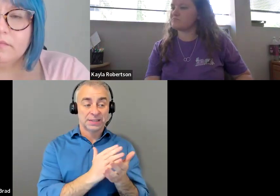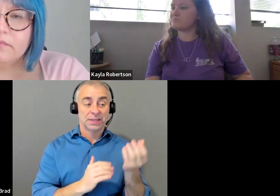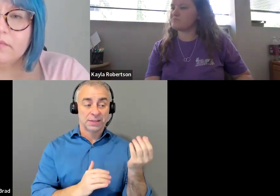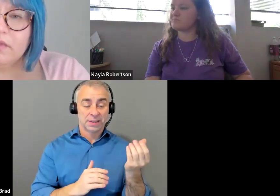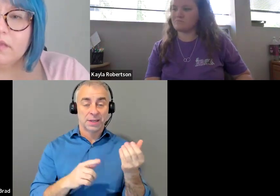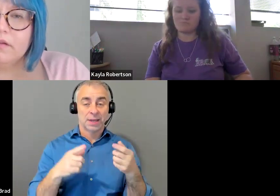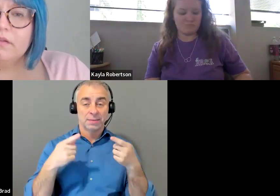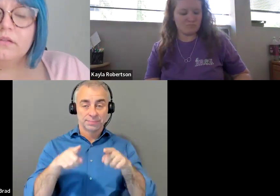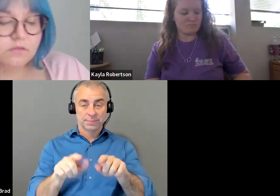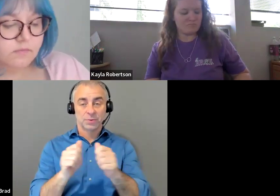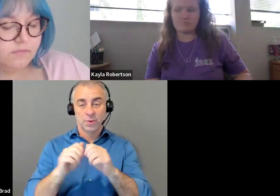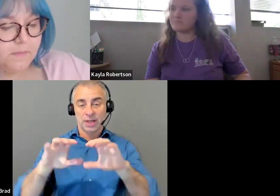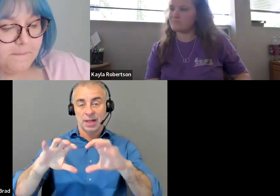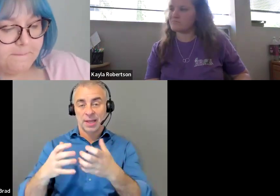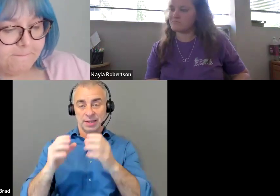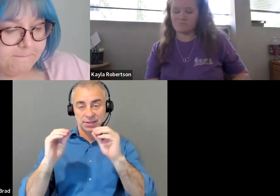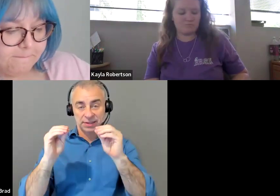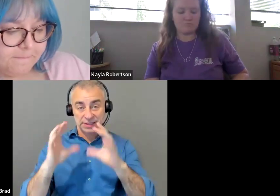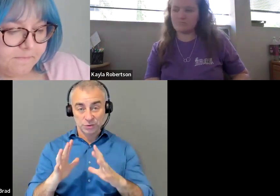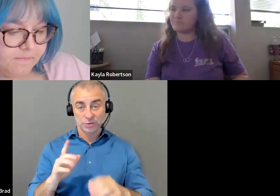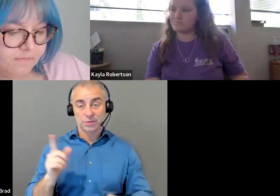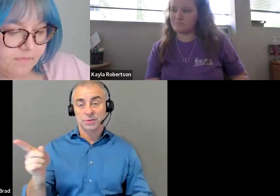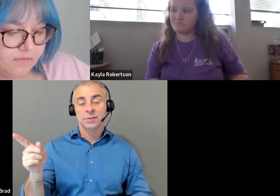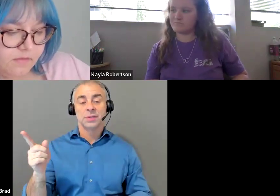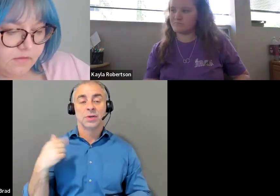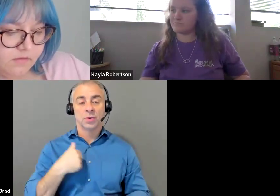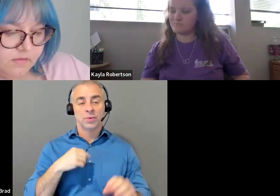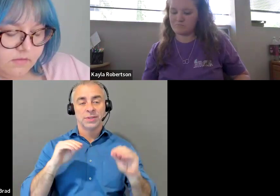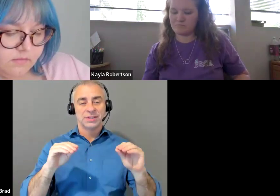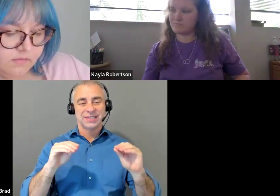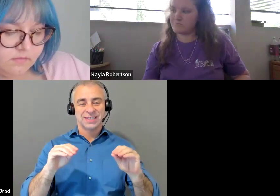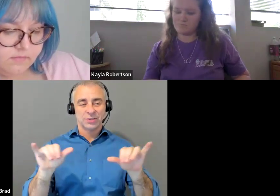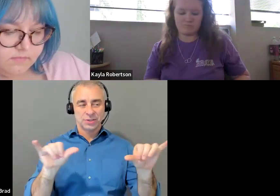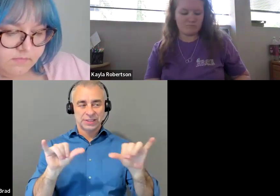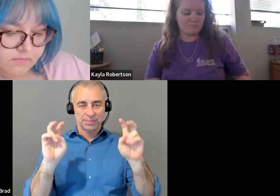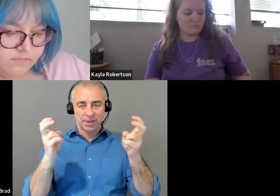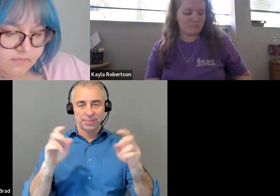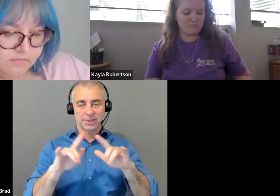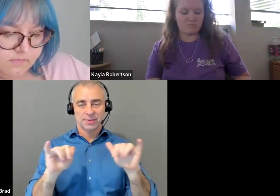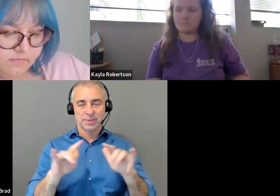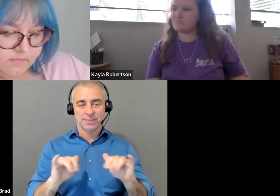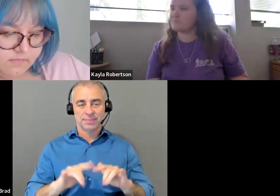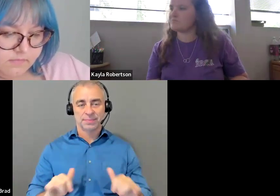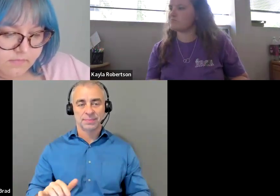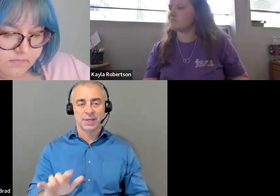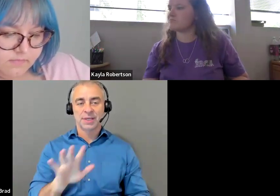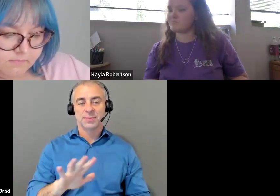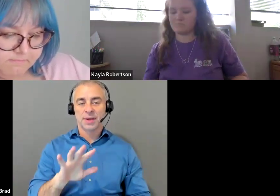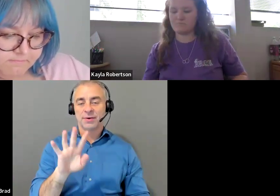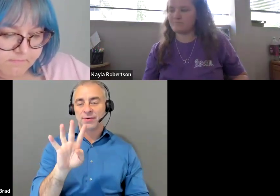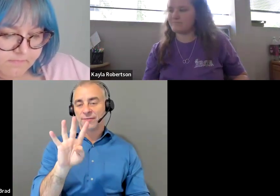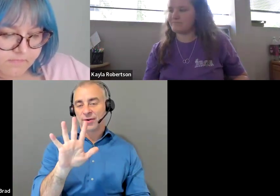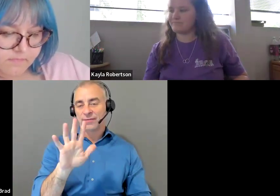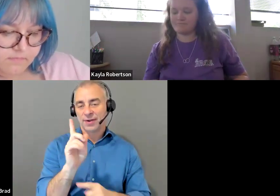classroom teachers so that we're kind of teaching the same things at the same time. It's about 45 minutes to an hour